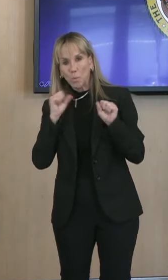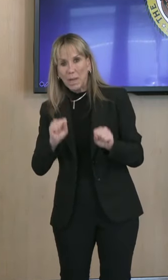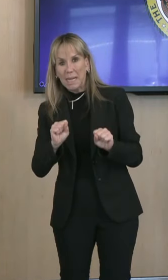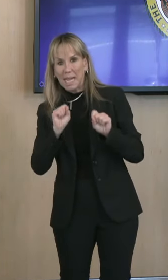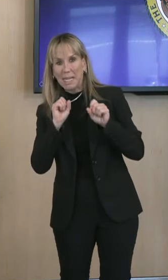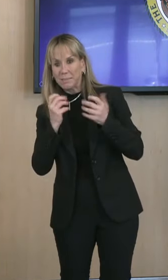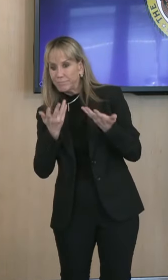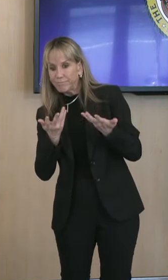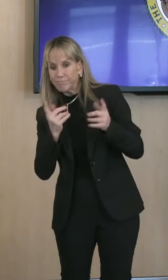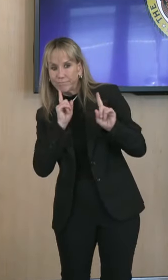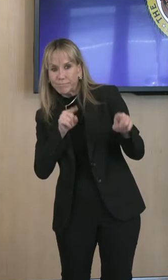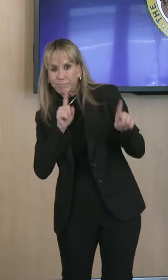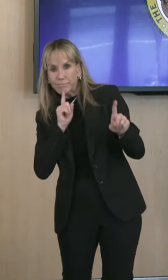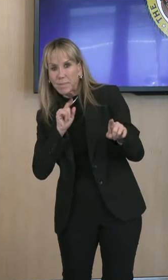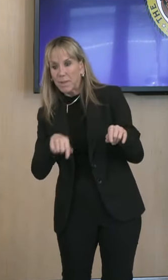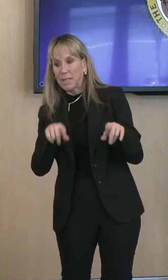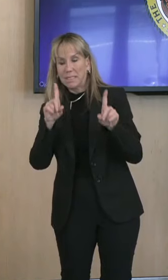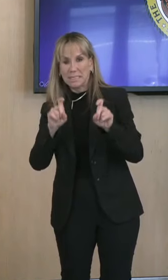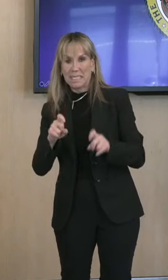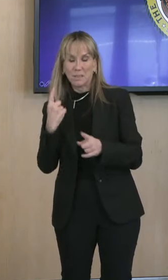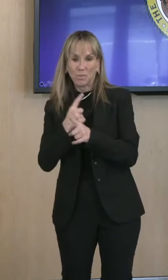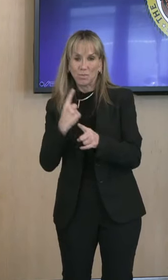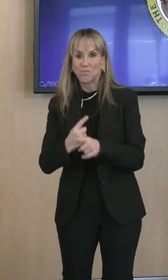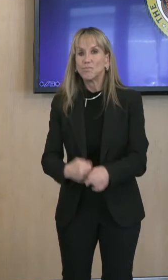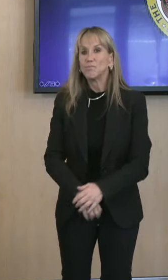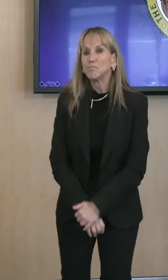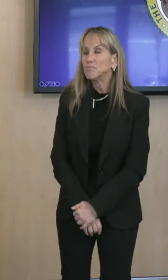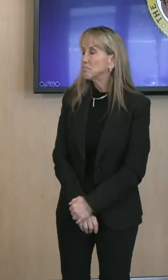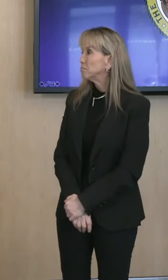to address the second part, sir?